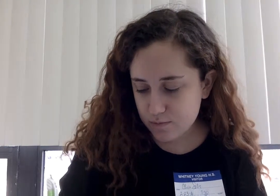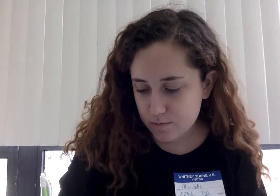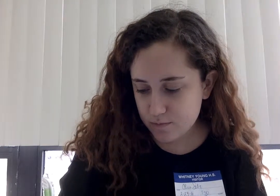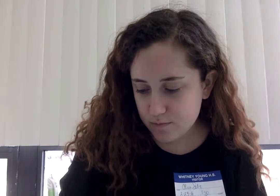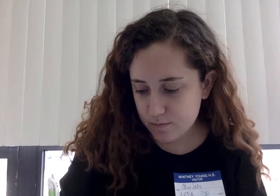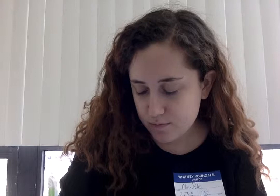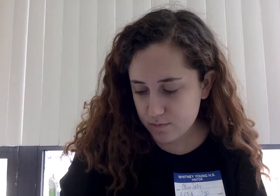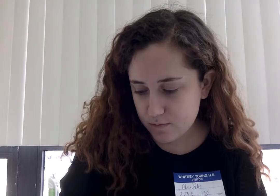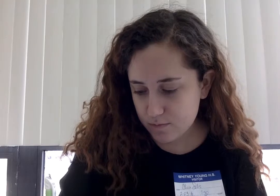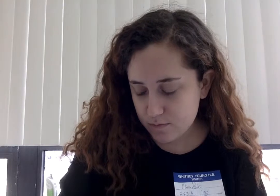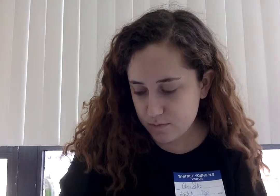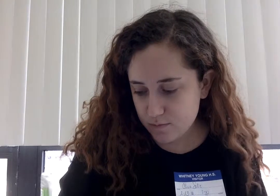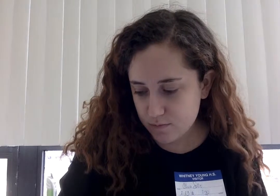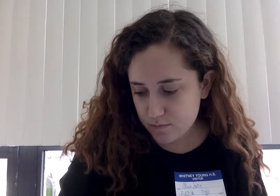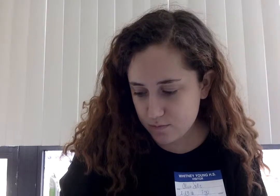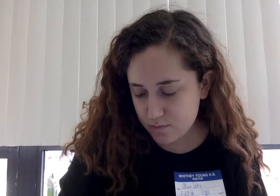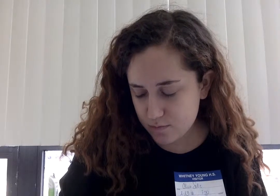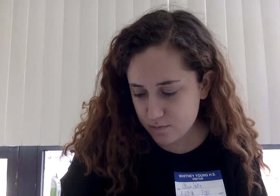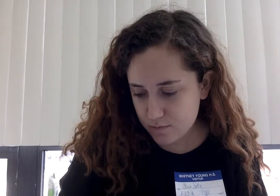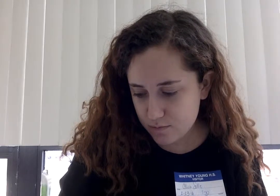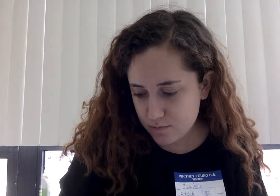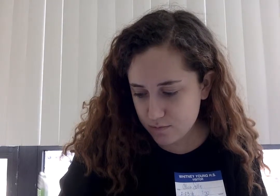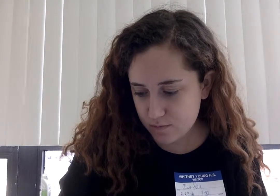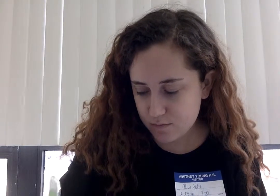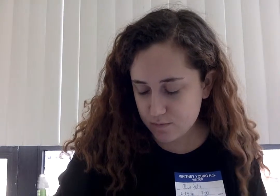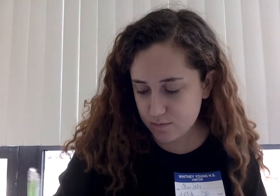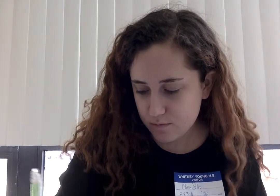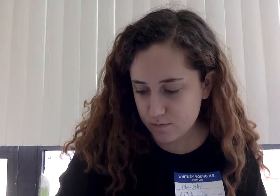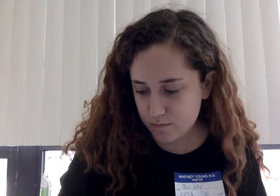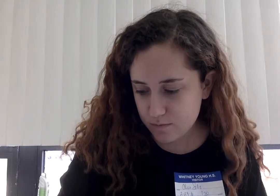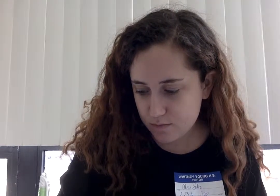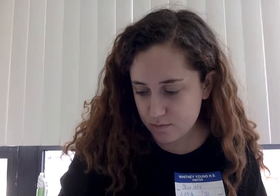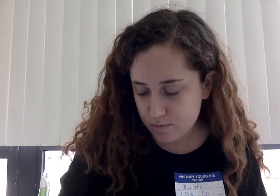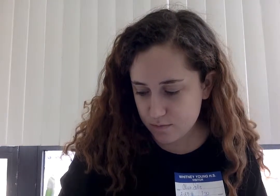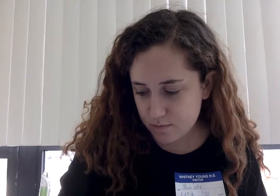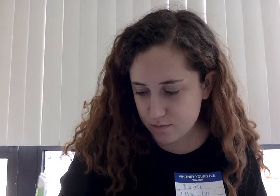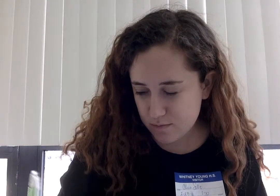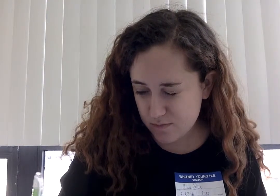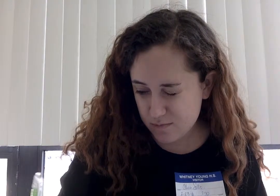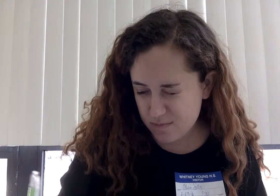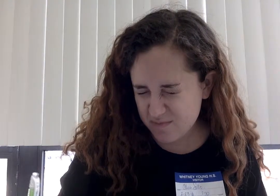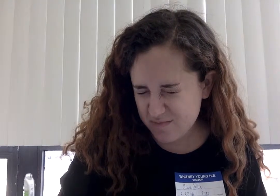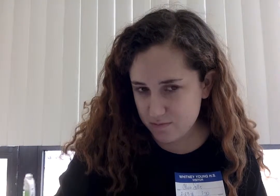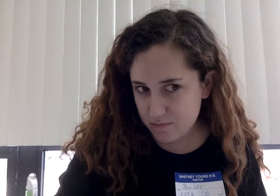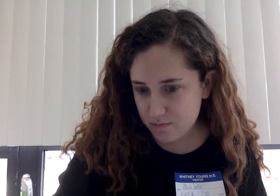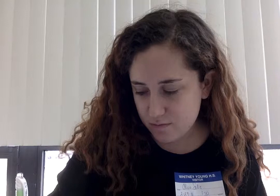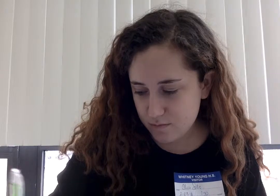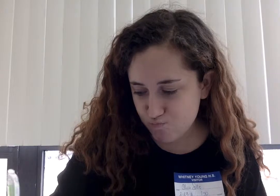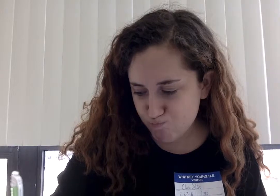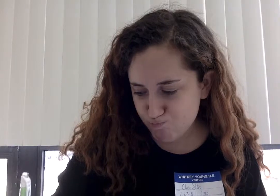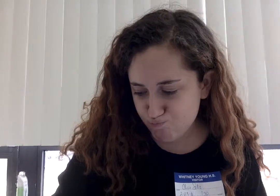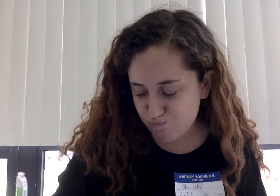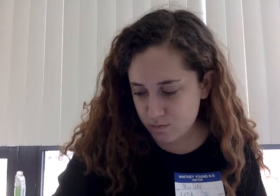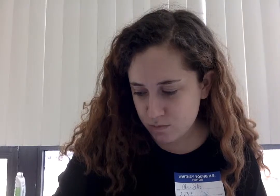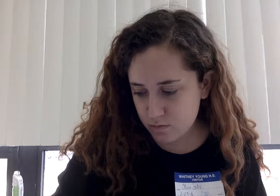At x equals 3, y equals 4. So we'll also have a hole at 3, 4.